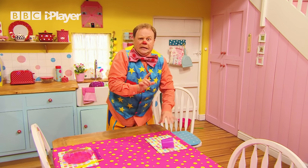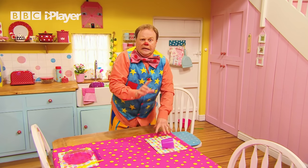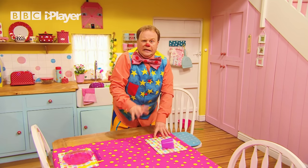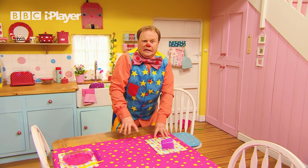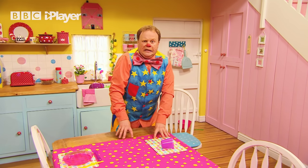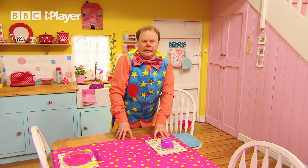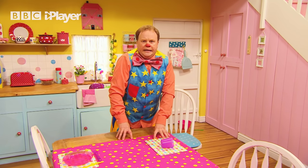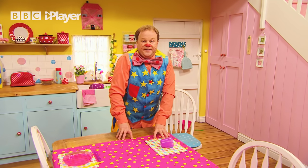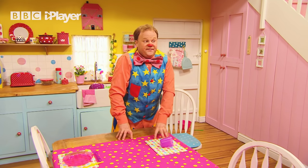Tumble.